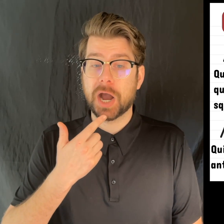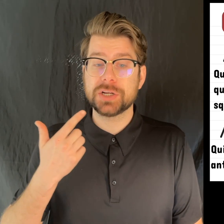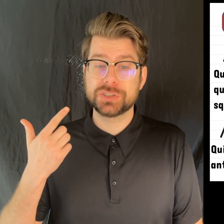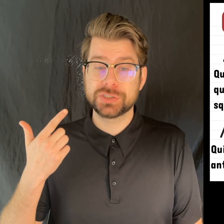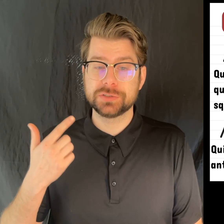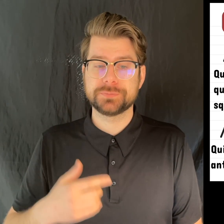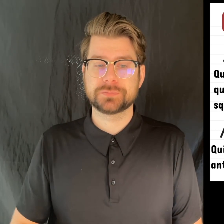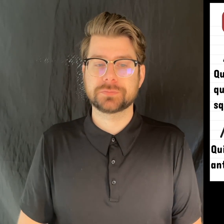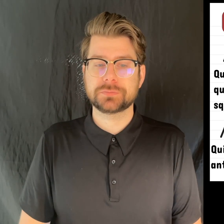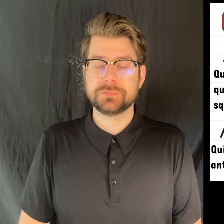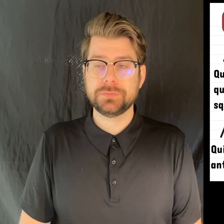quash,